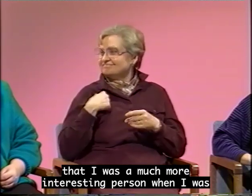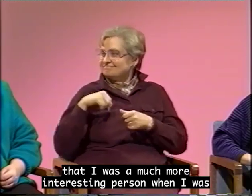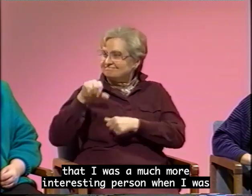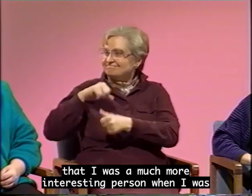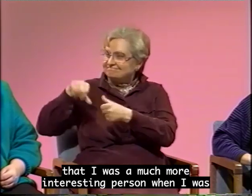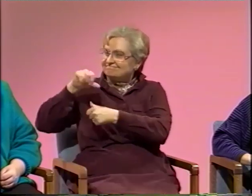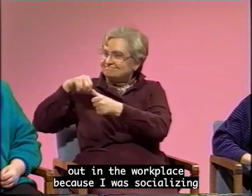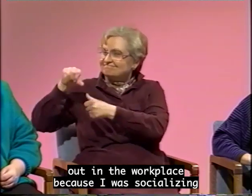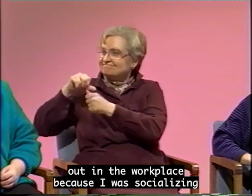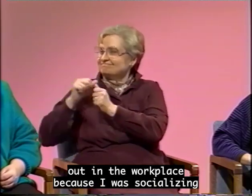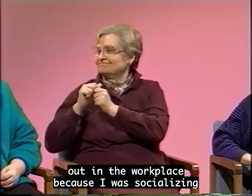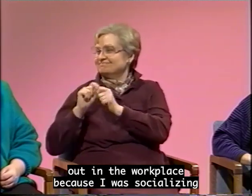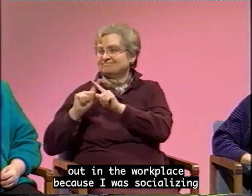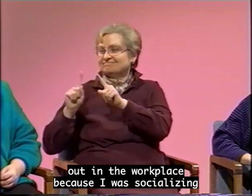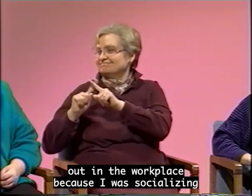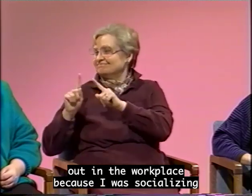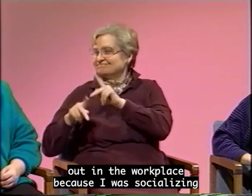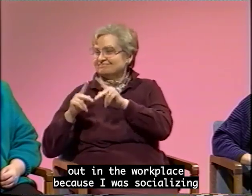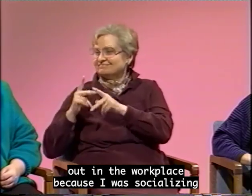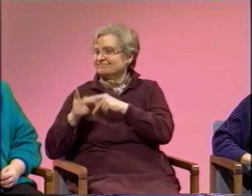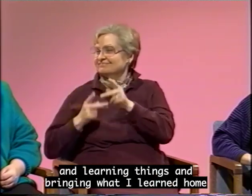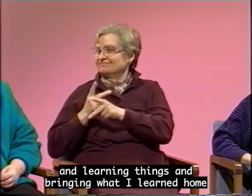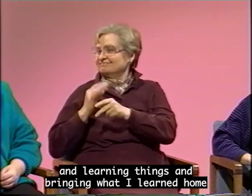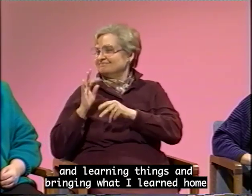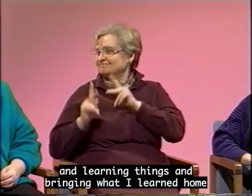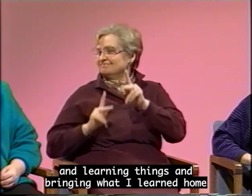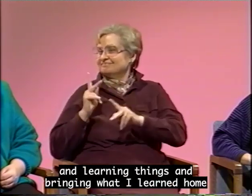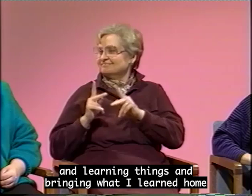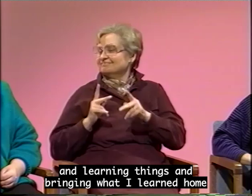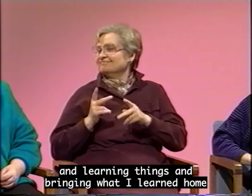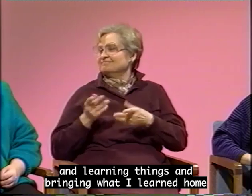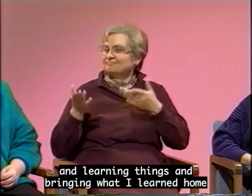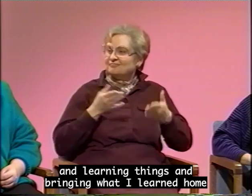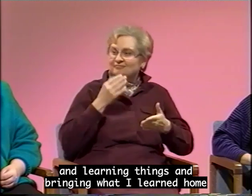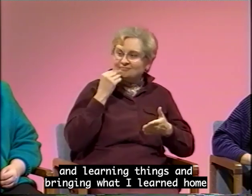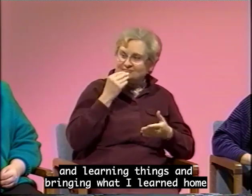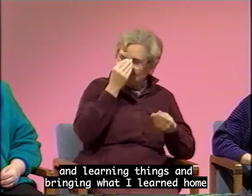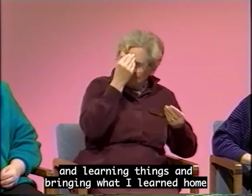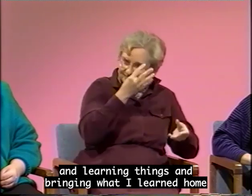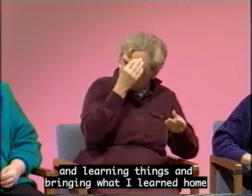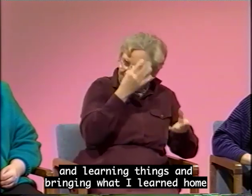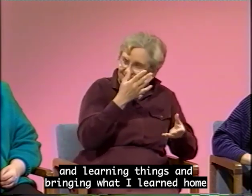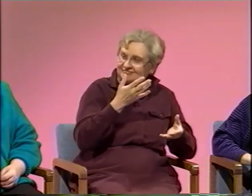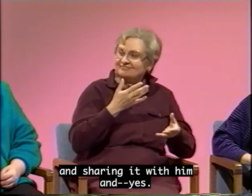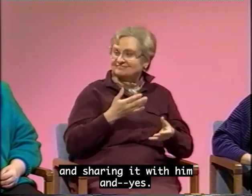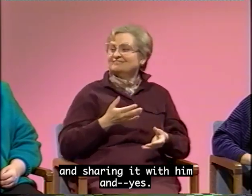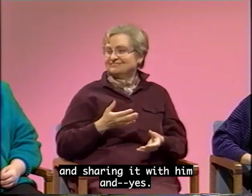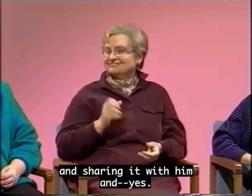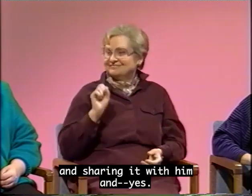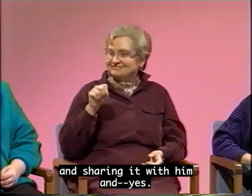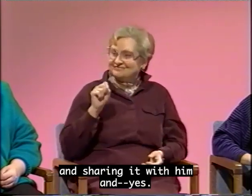person when I was out in the workplace, because I was socializing and learning things and bringing what I learned home and sharing it with him.